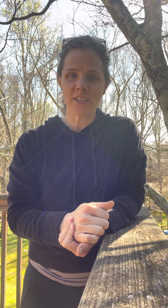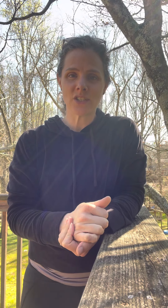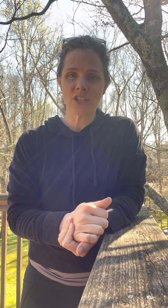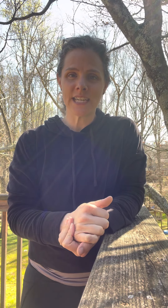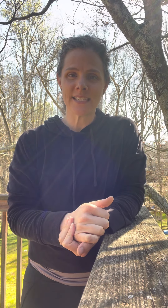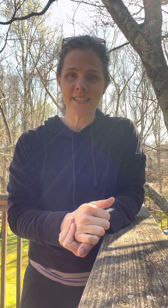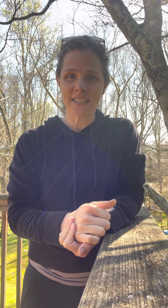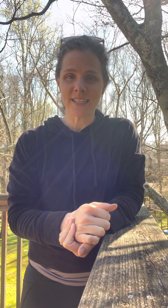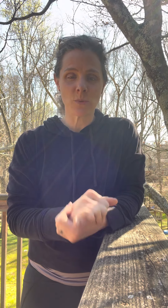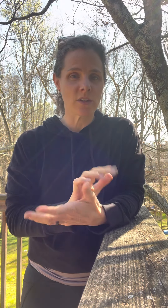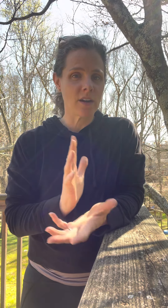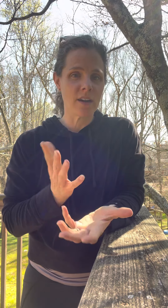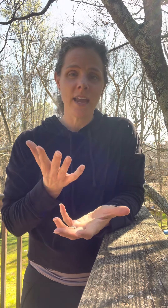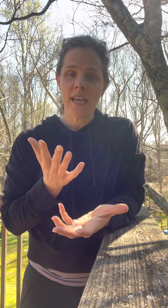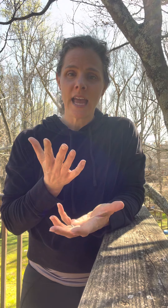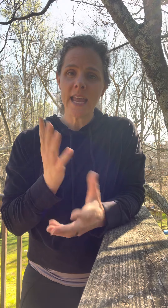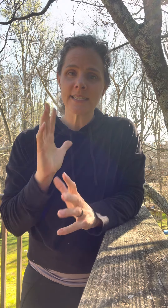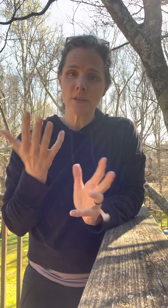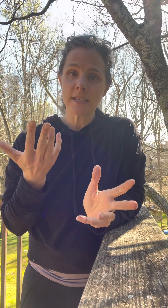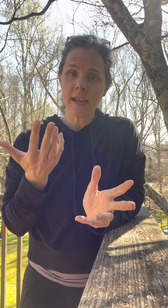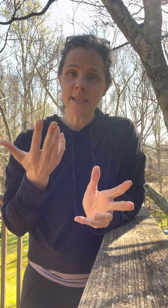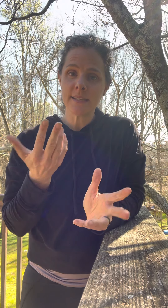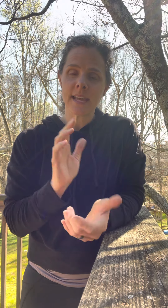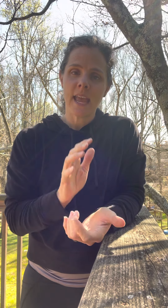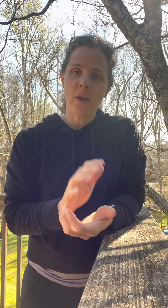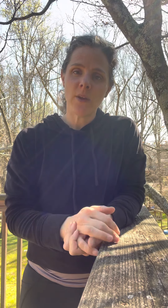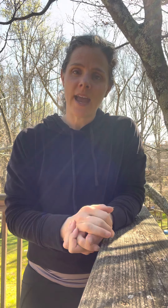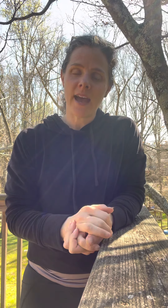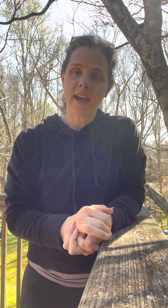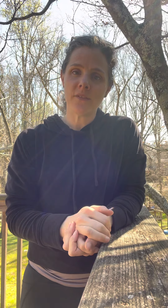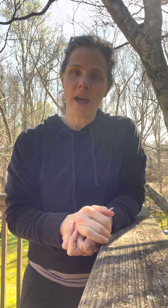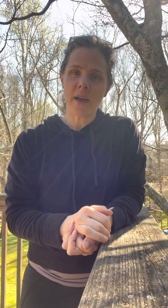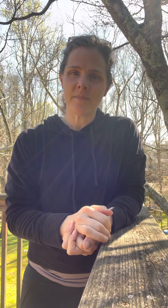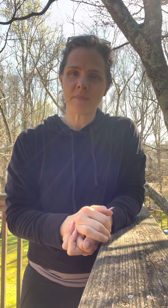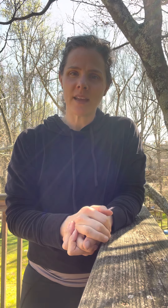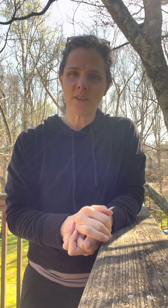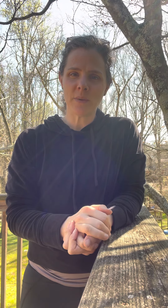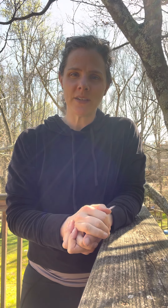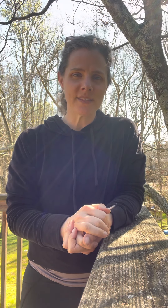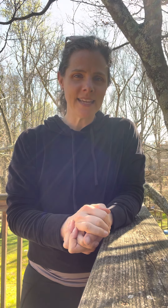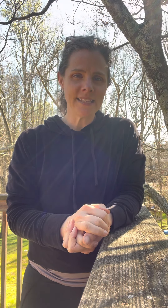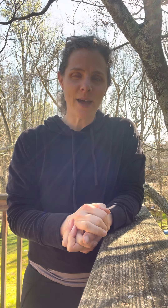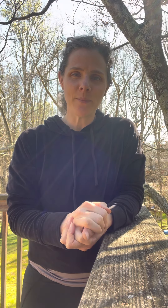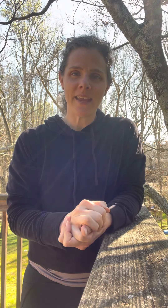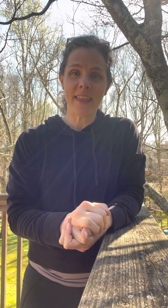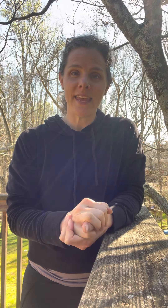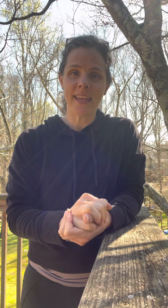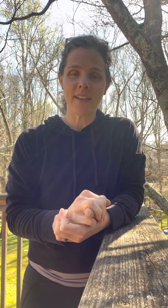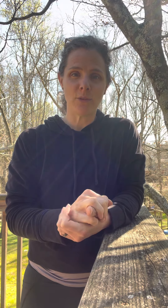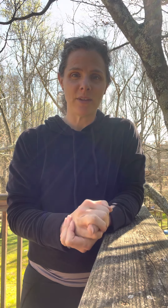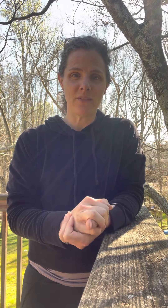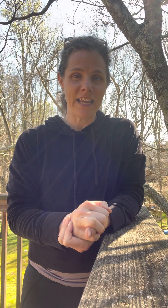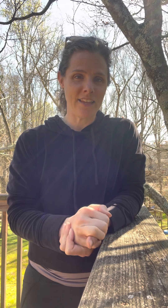history sentence with our ASL signs, we have a little bit of science help, and then a little bit of English.